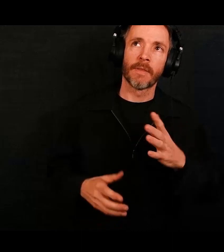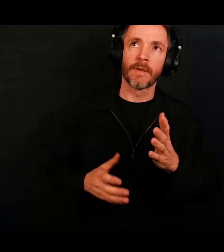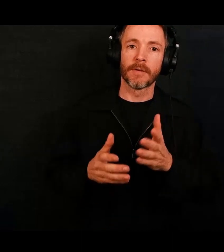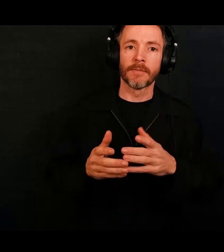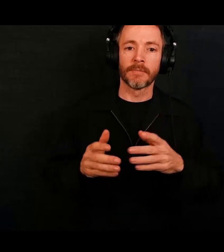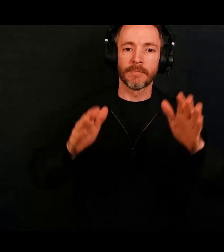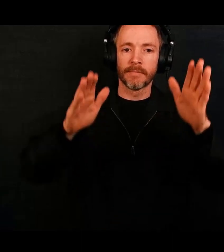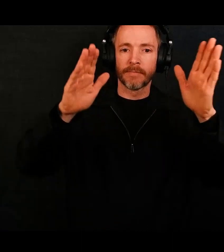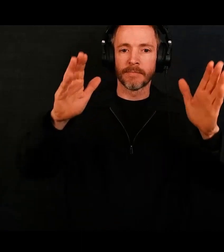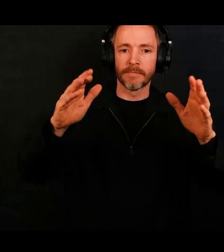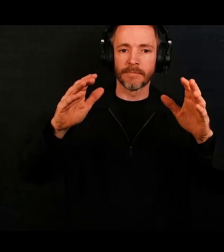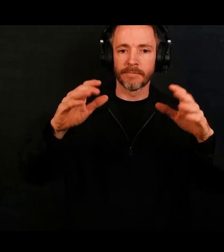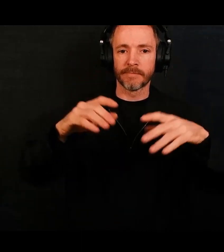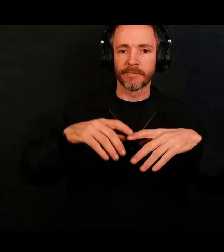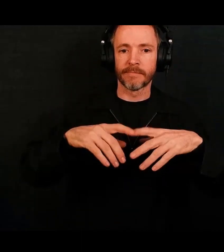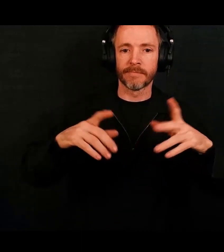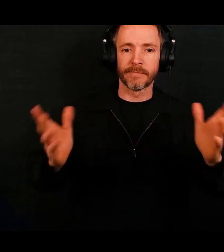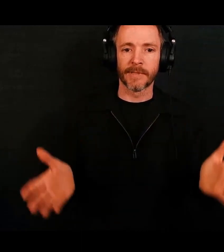So